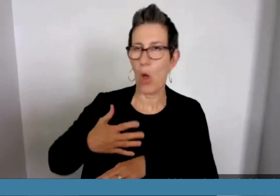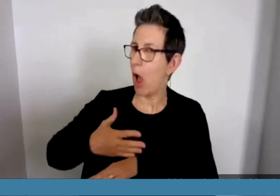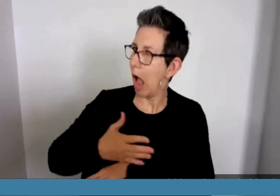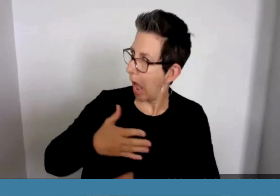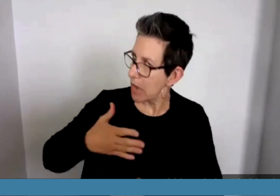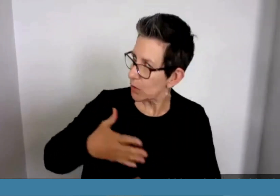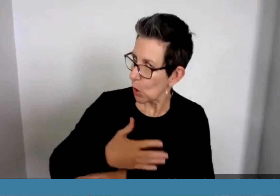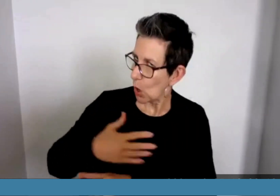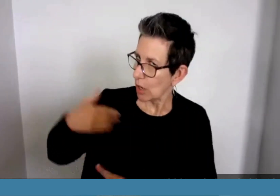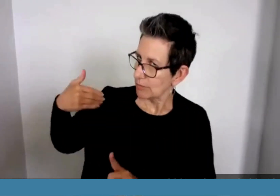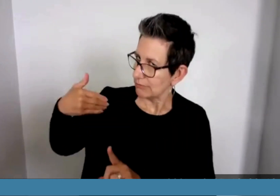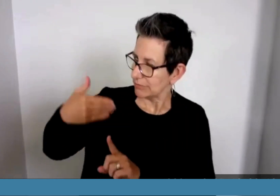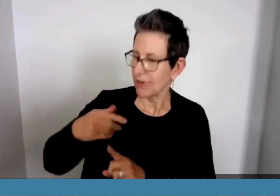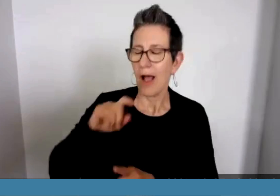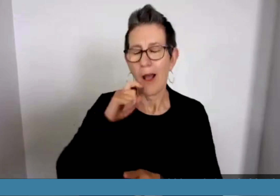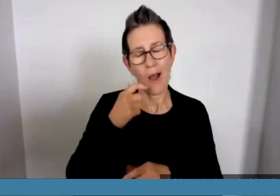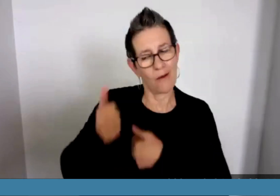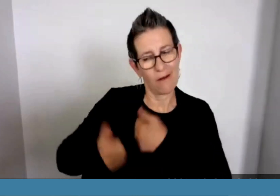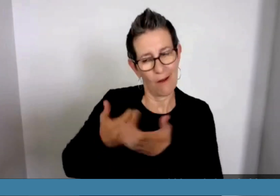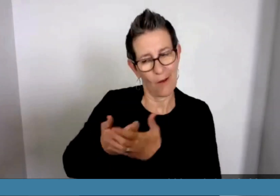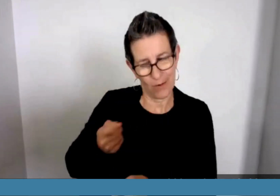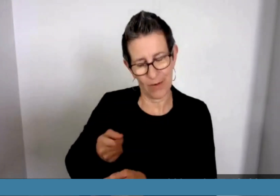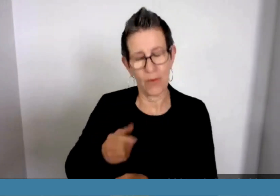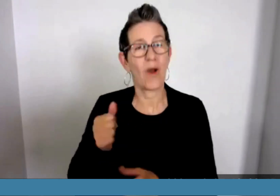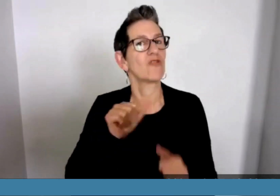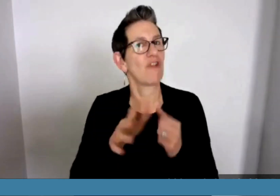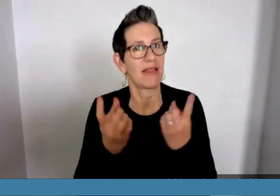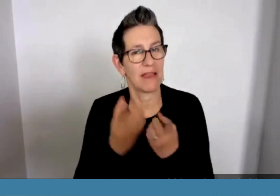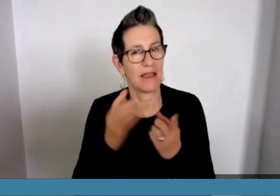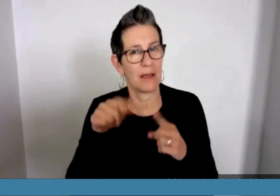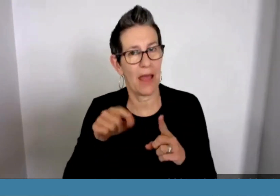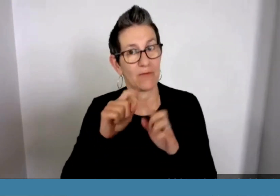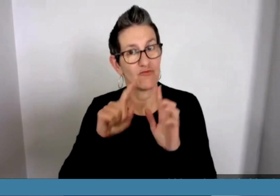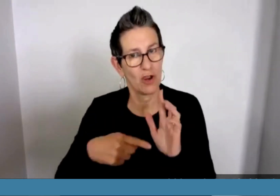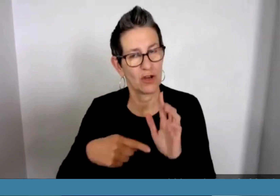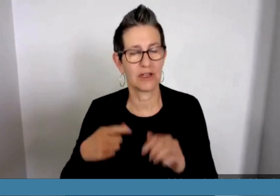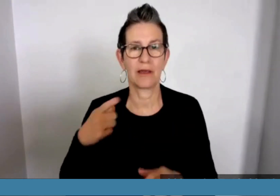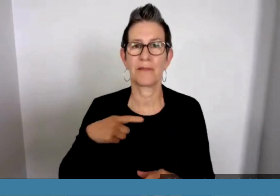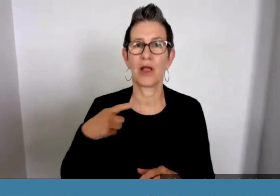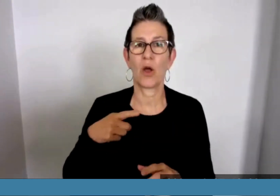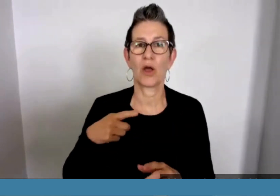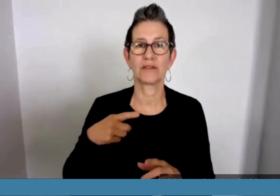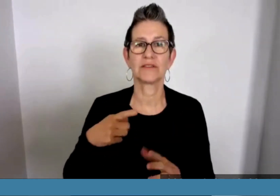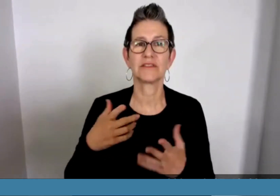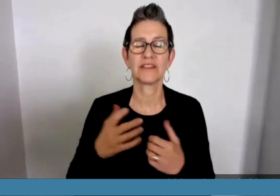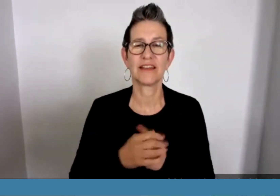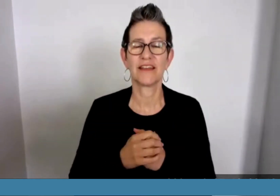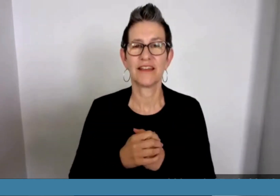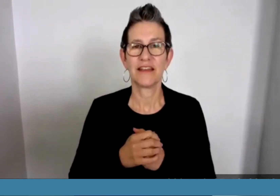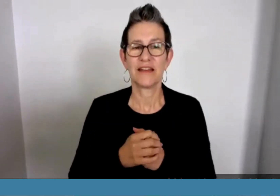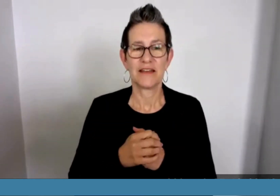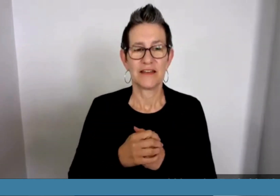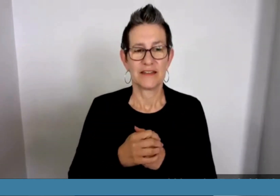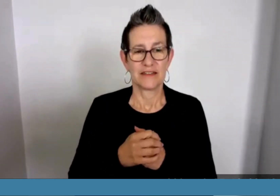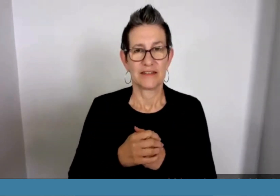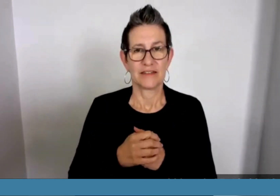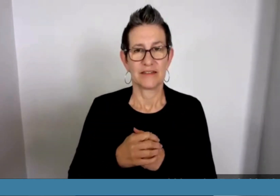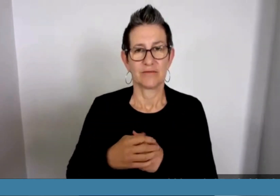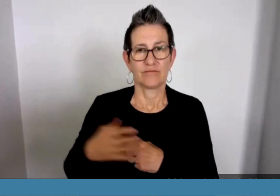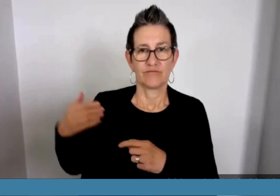her. So one of the great things about this project is that because it has been in production with